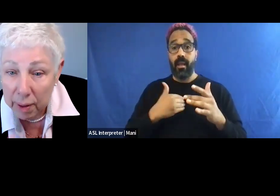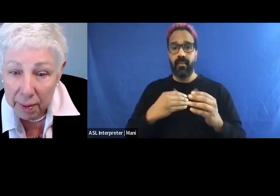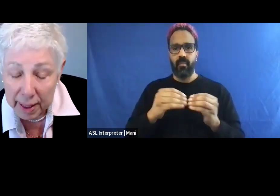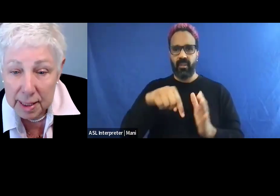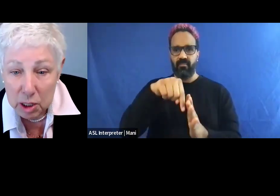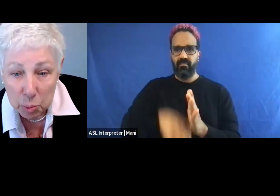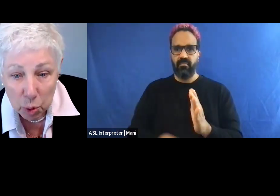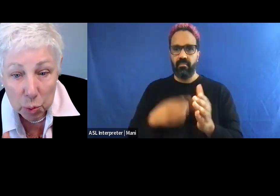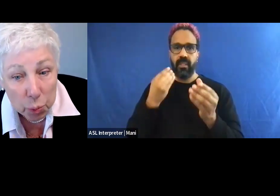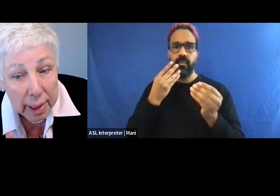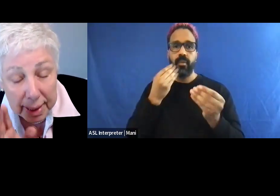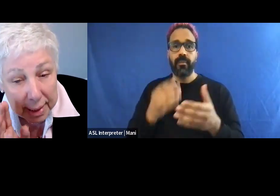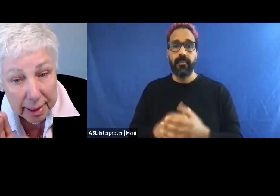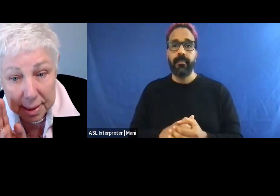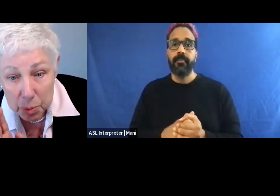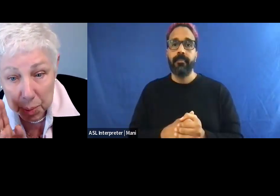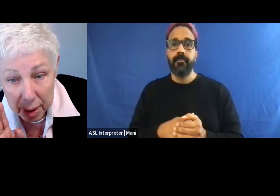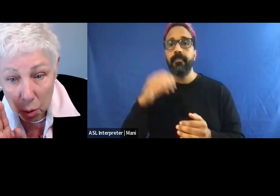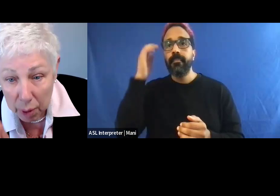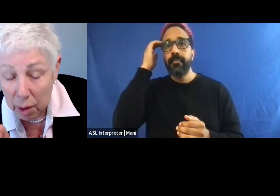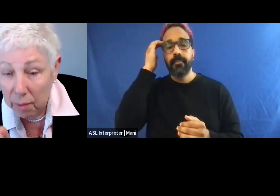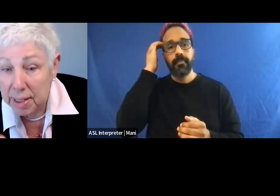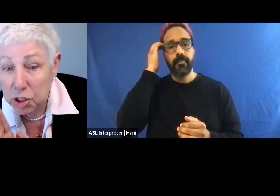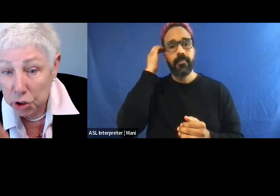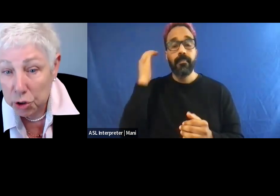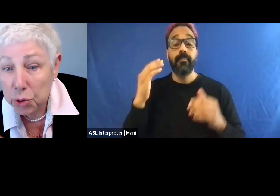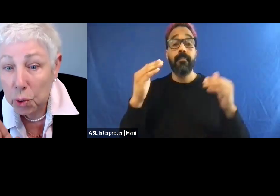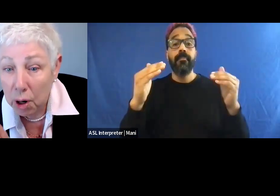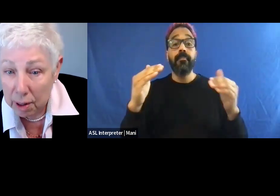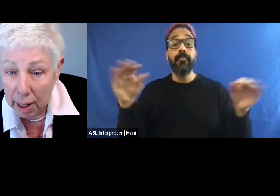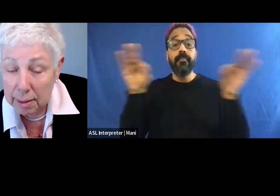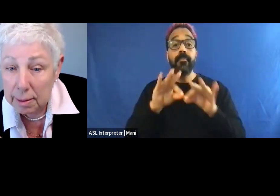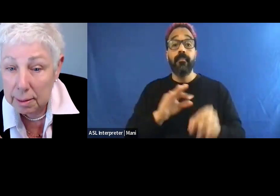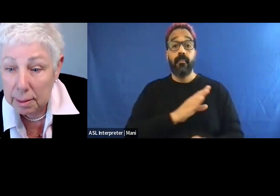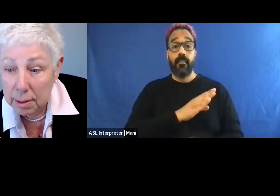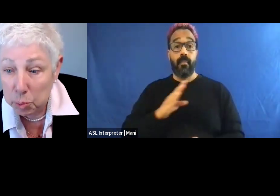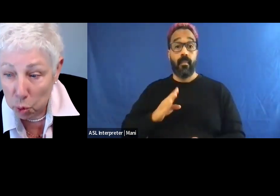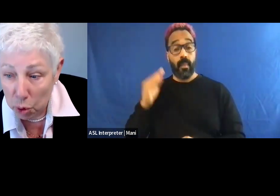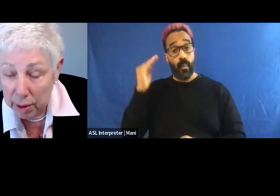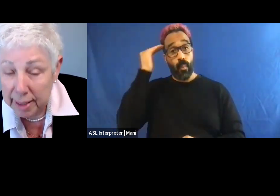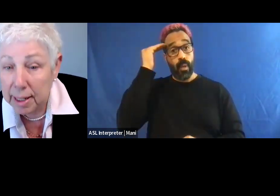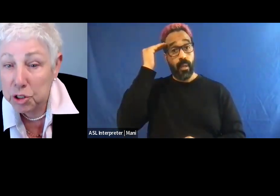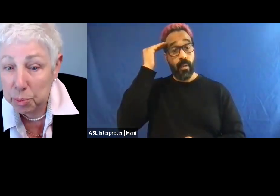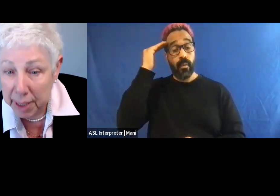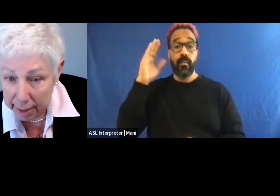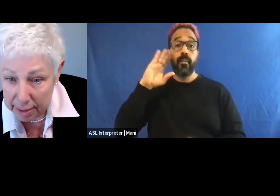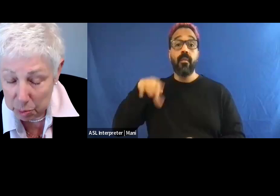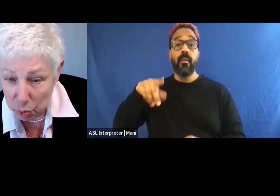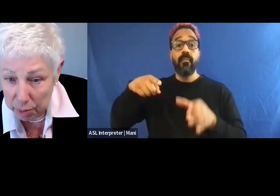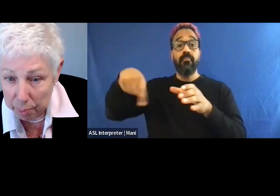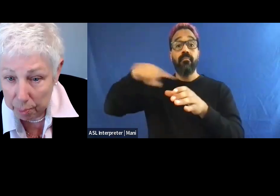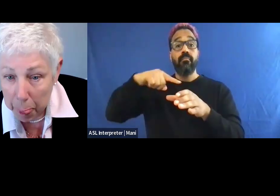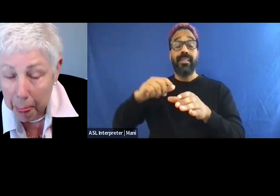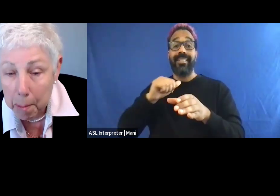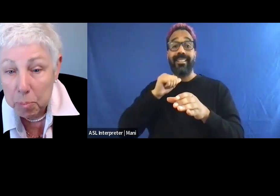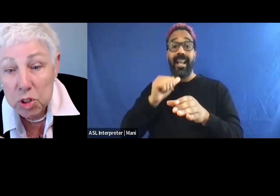then one of the things that the board really needs to be aware of is you are not the board unless you're meeting as the